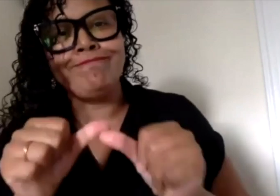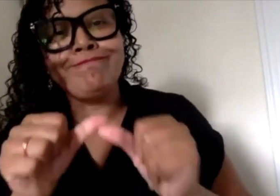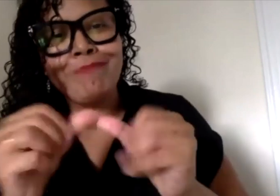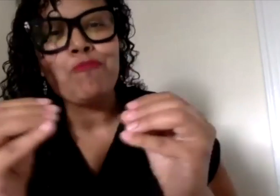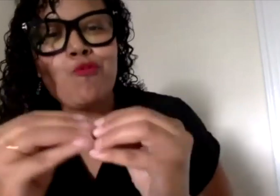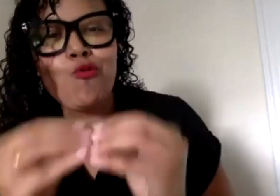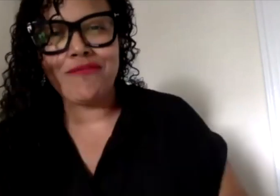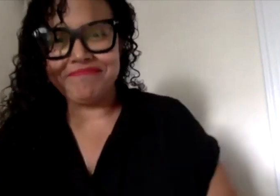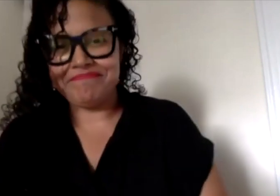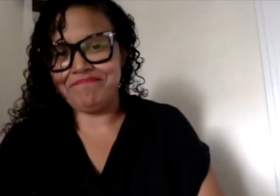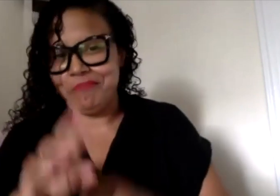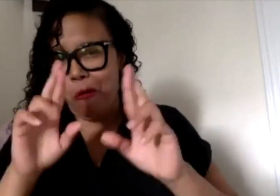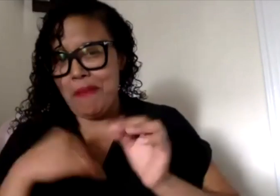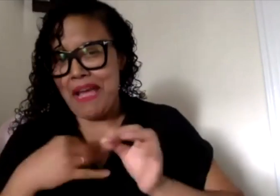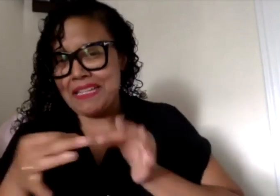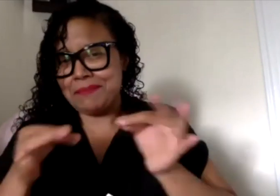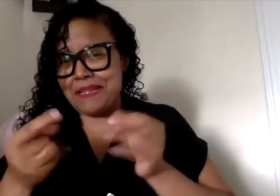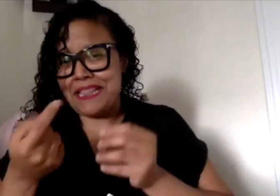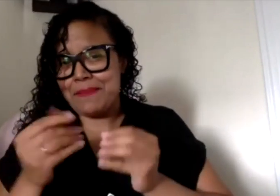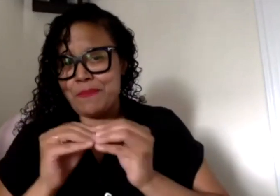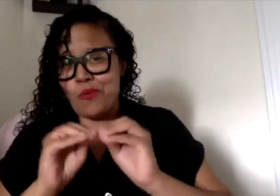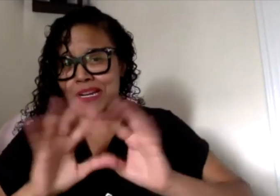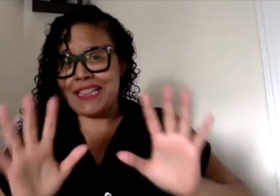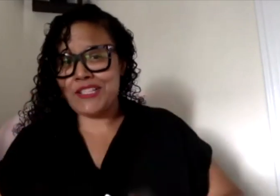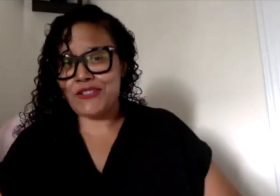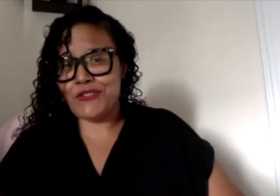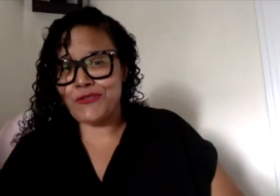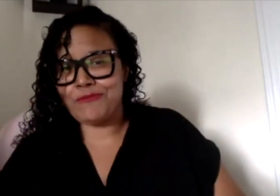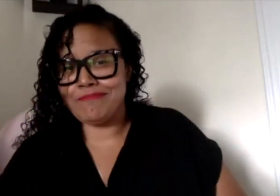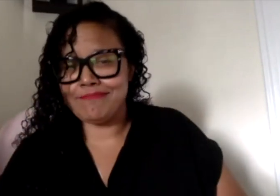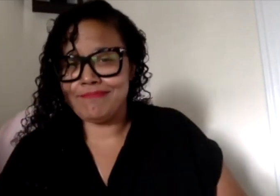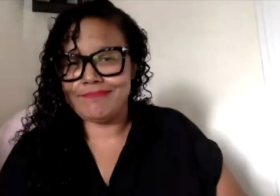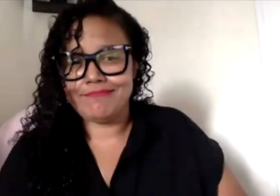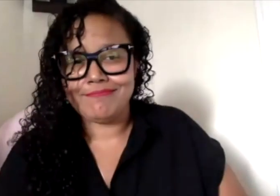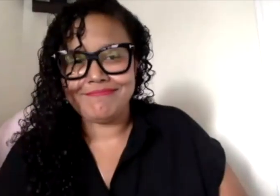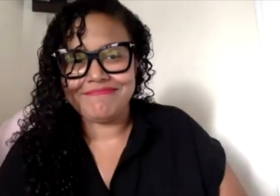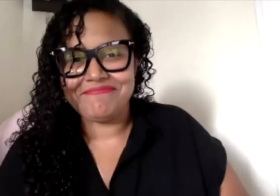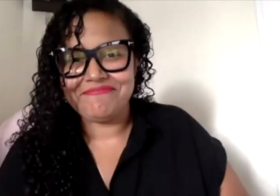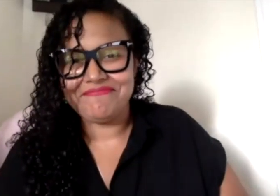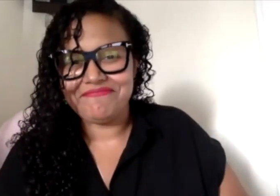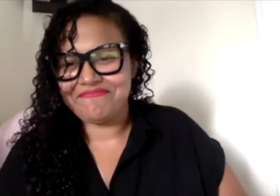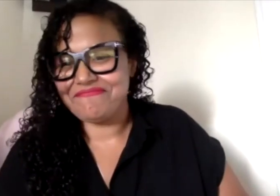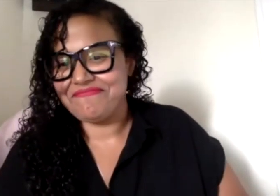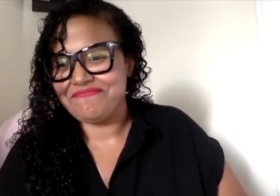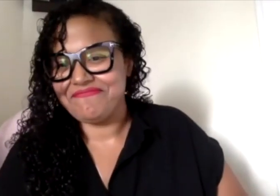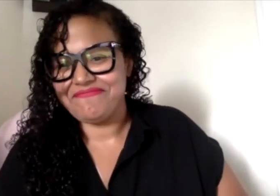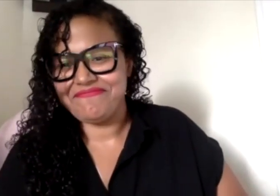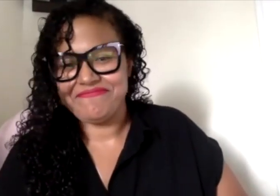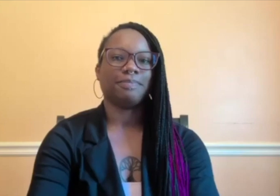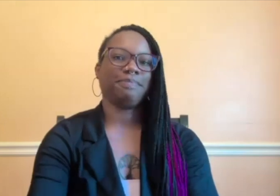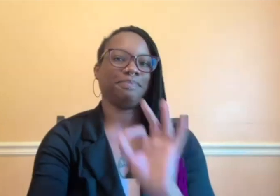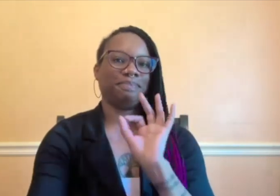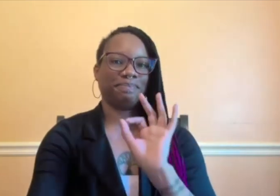momentum and including culture more. So I hope I explained it a little more clearly and you'll know where we were coming.